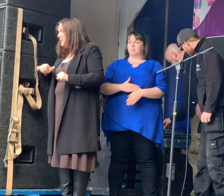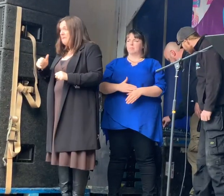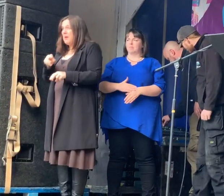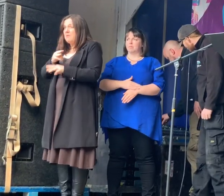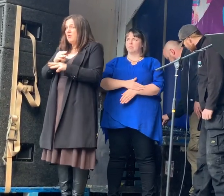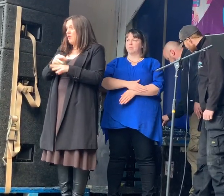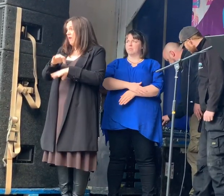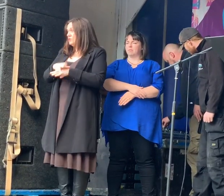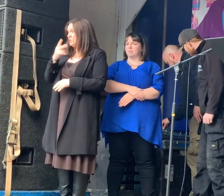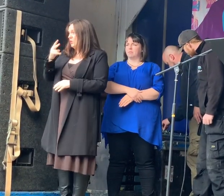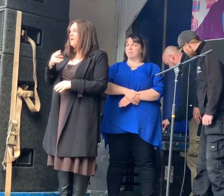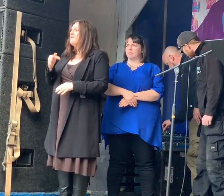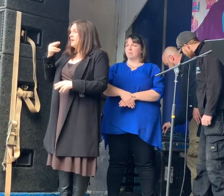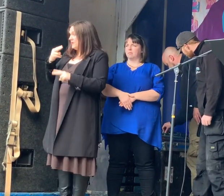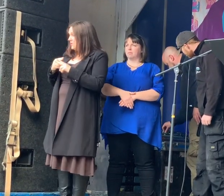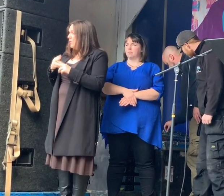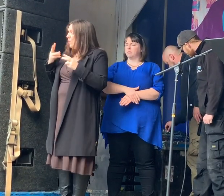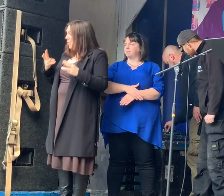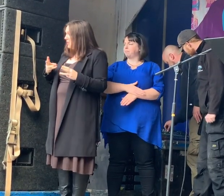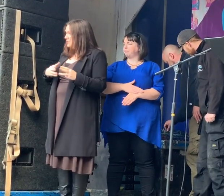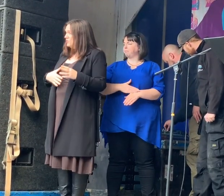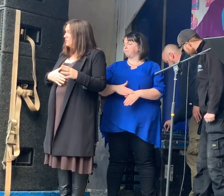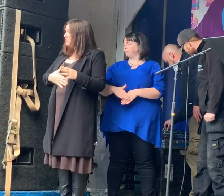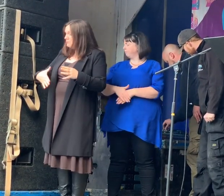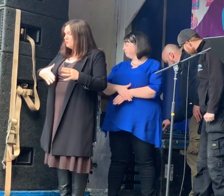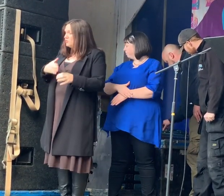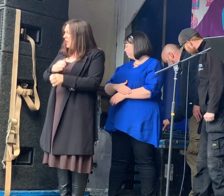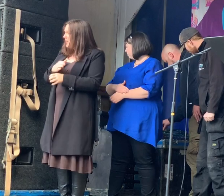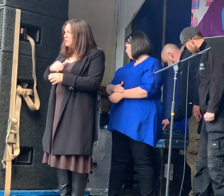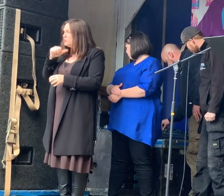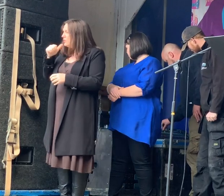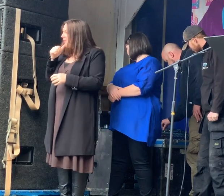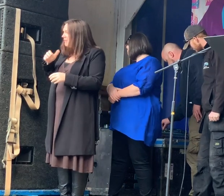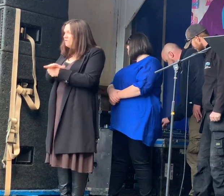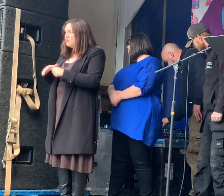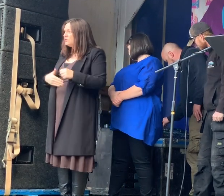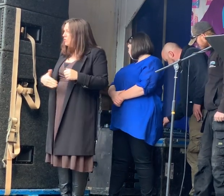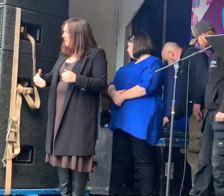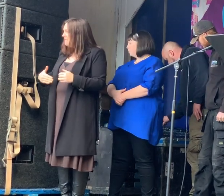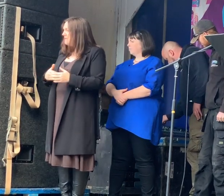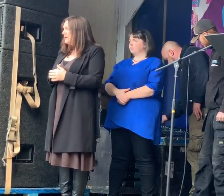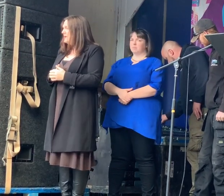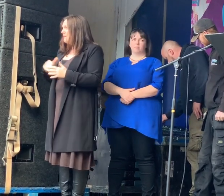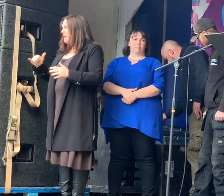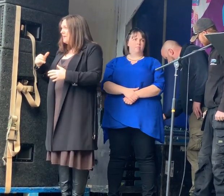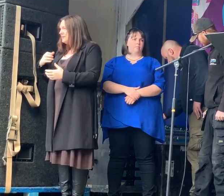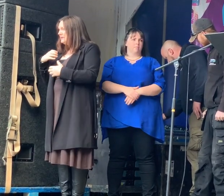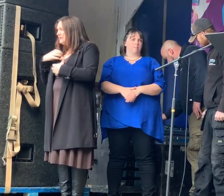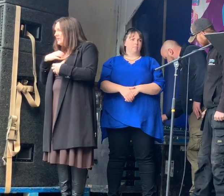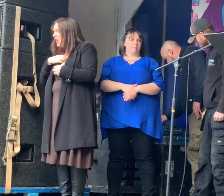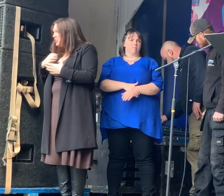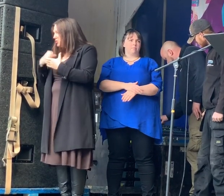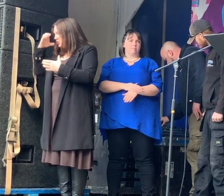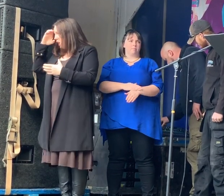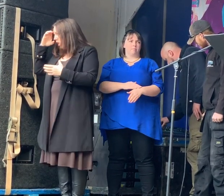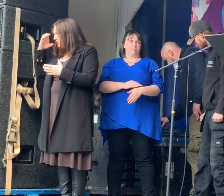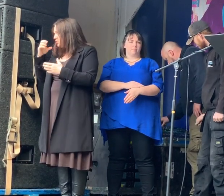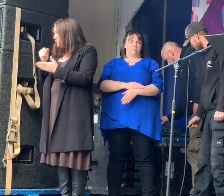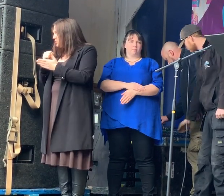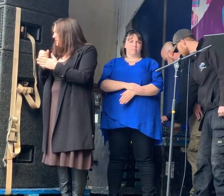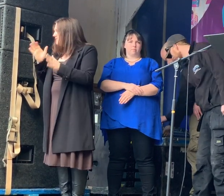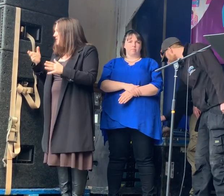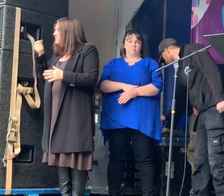two who's found out her much-wanted child will not make it to term. Maybe it's a scared college student whose contraception has